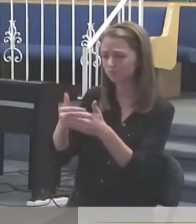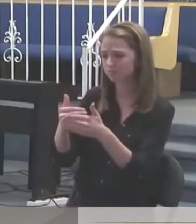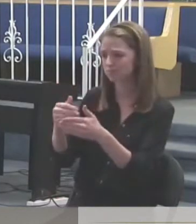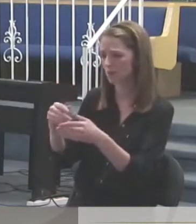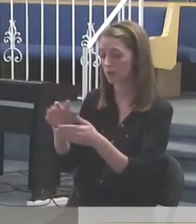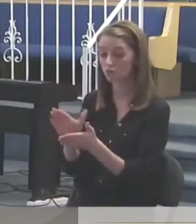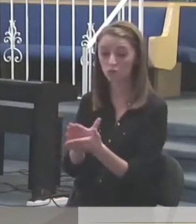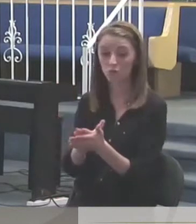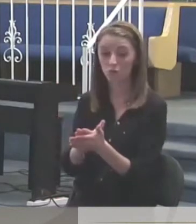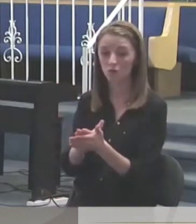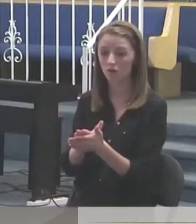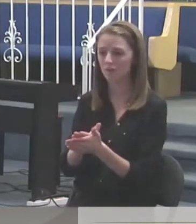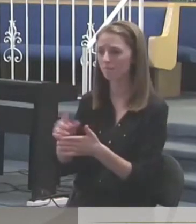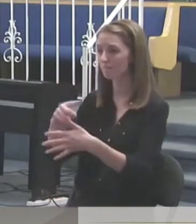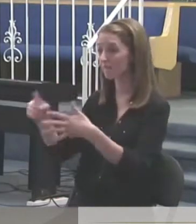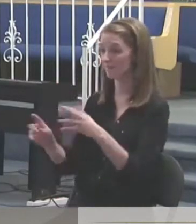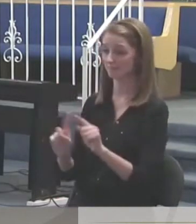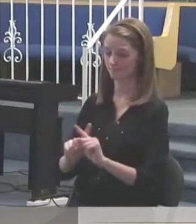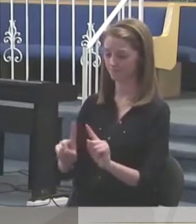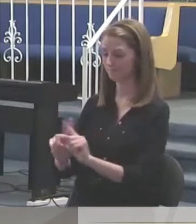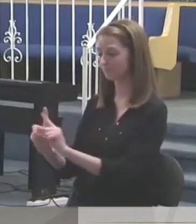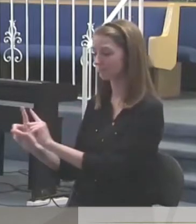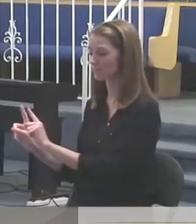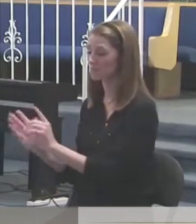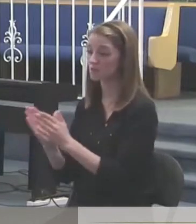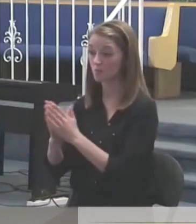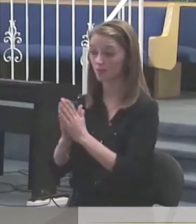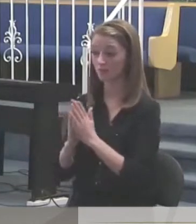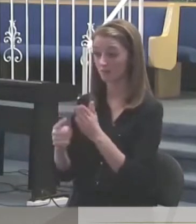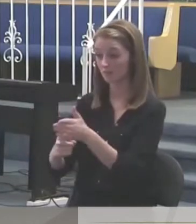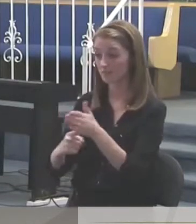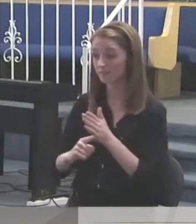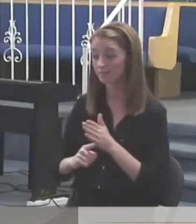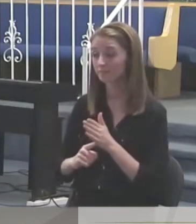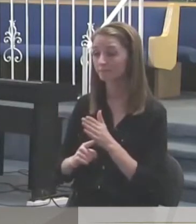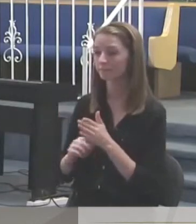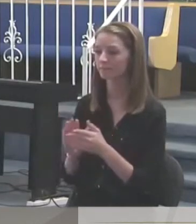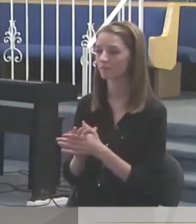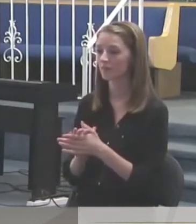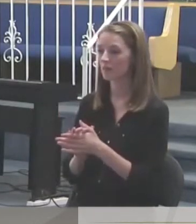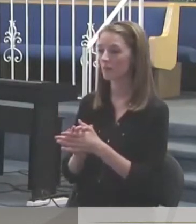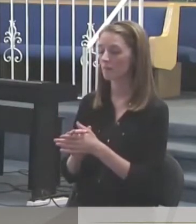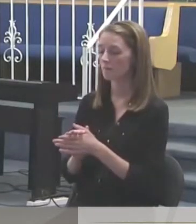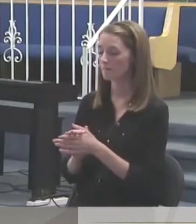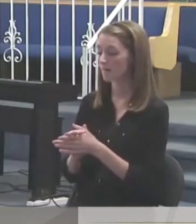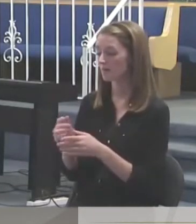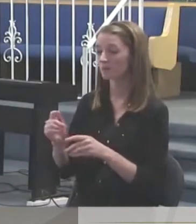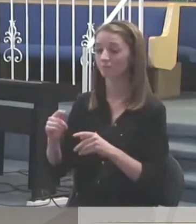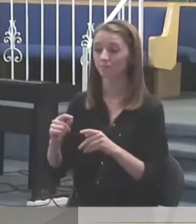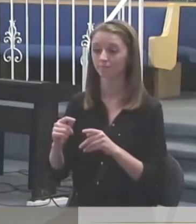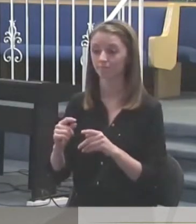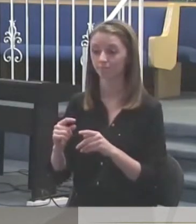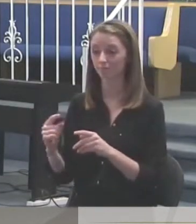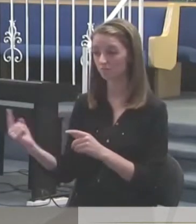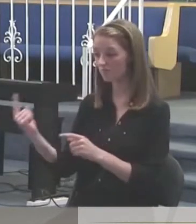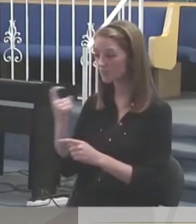All kind of prayer requests. Ain't never had nobody come to me and say, pray for me. I'm trying to be holy.